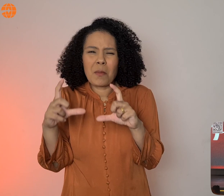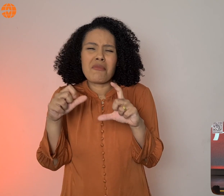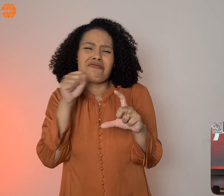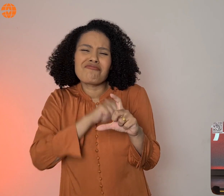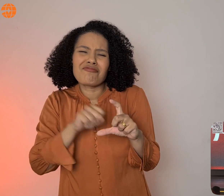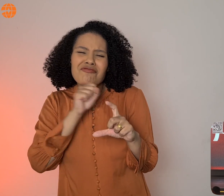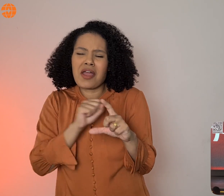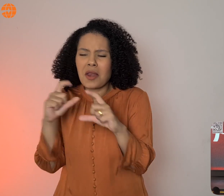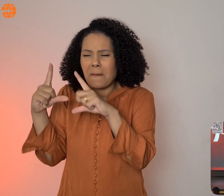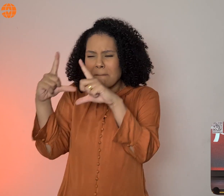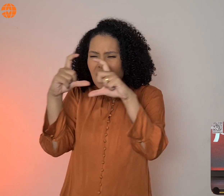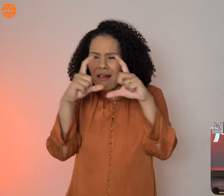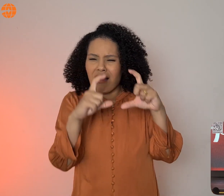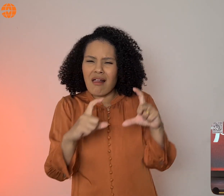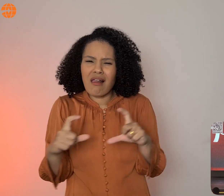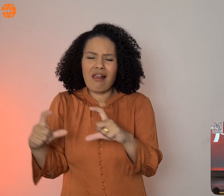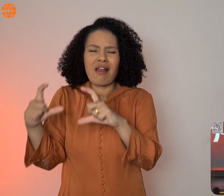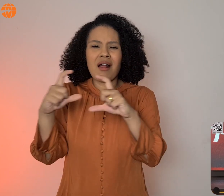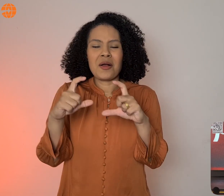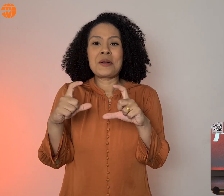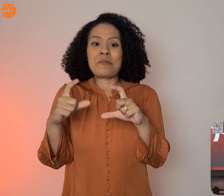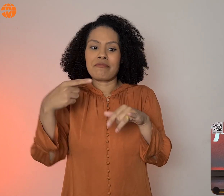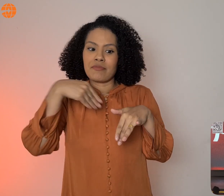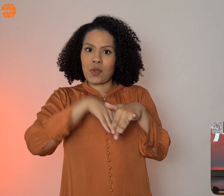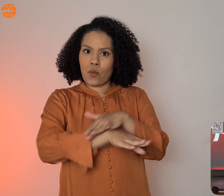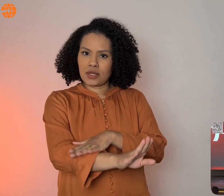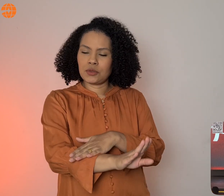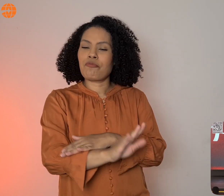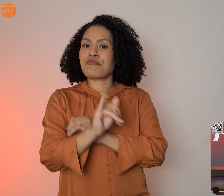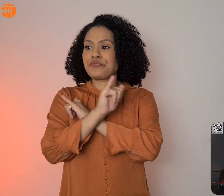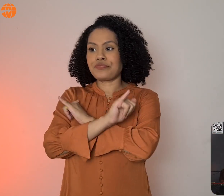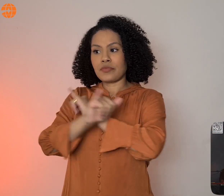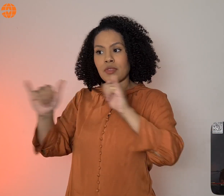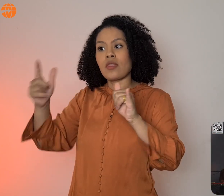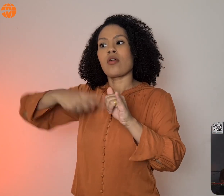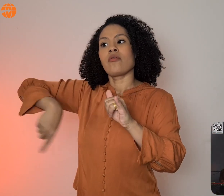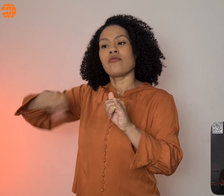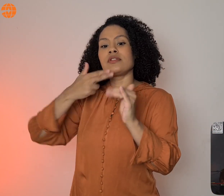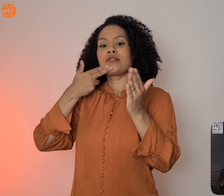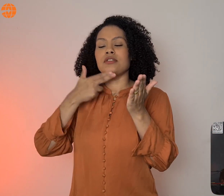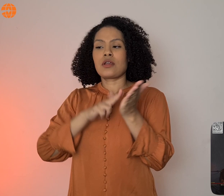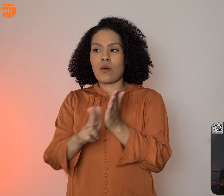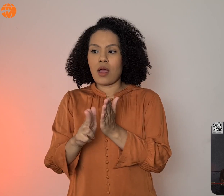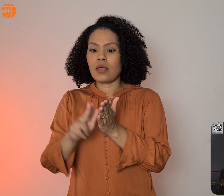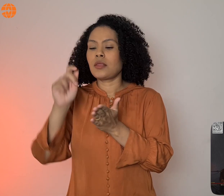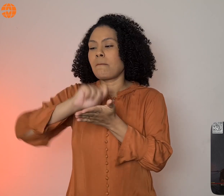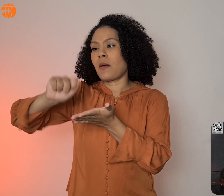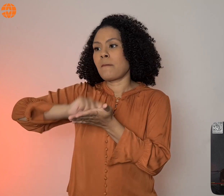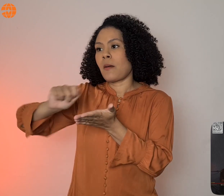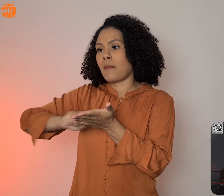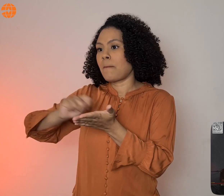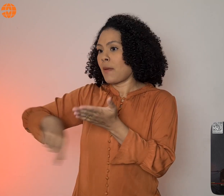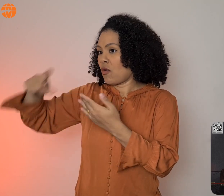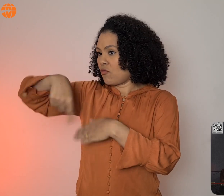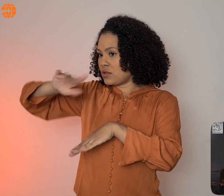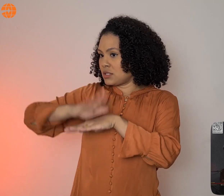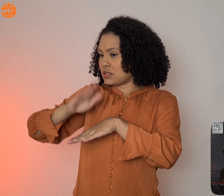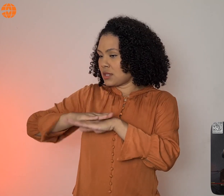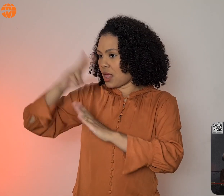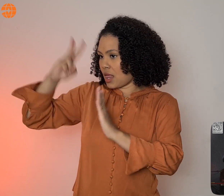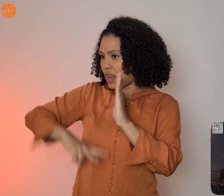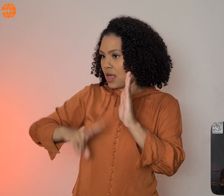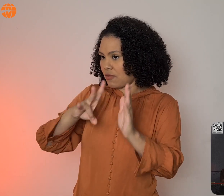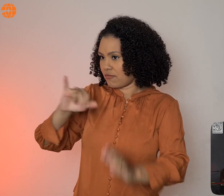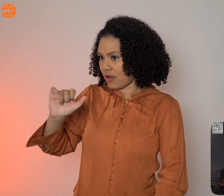I told them to write a letter to themselves 10 years later. E eu falei para eles, olha, escrevam uma carta para vocês mesmos para